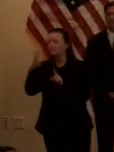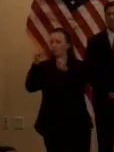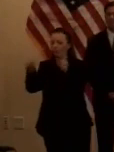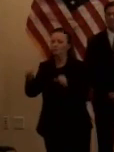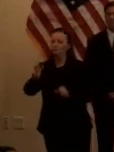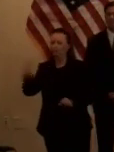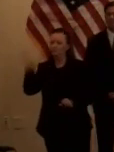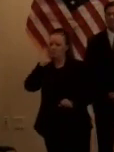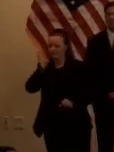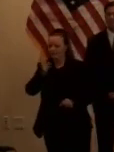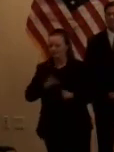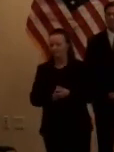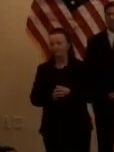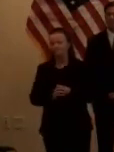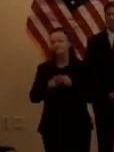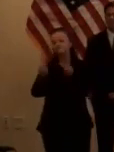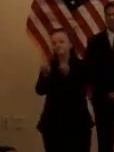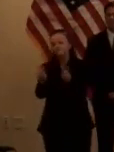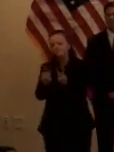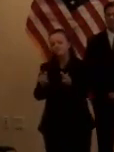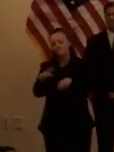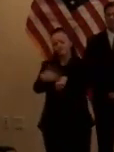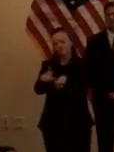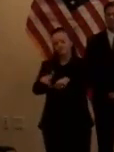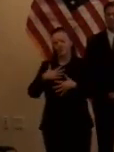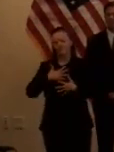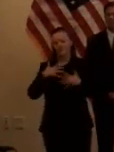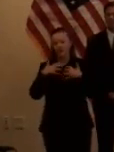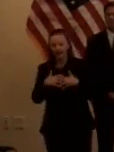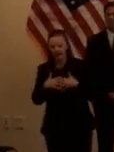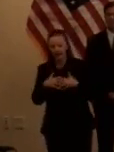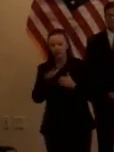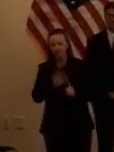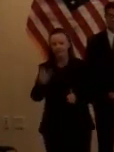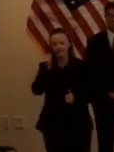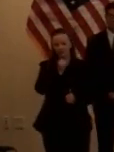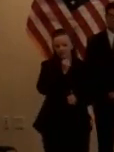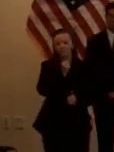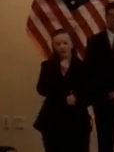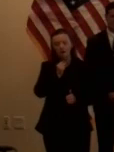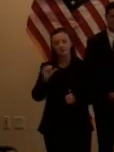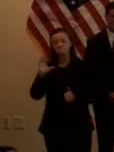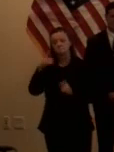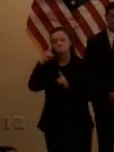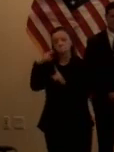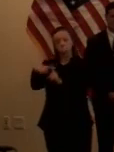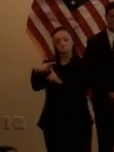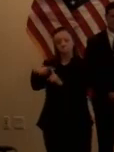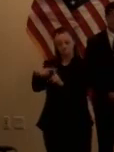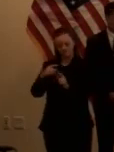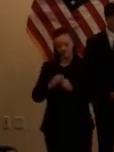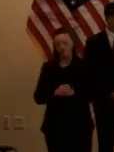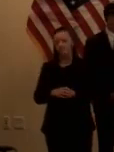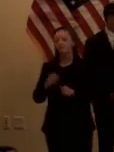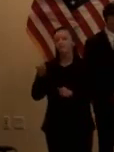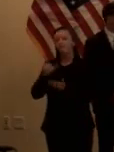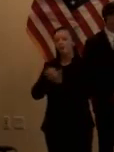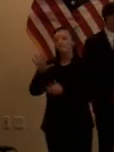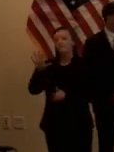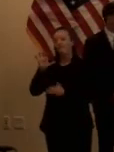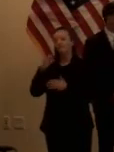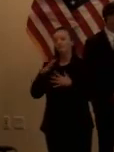When we look at our availability of ventilators in Arizona, the data is very promising. Of our 1,500 ventilators statewide, we